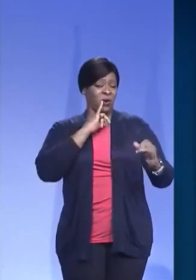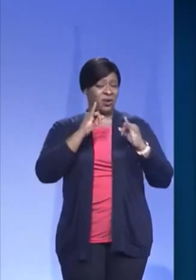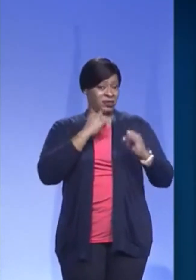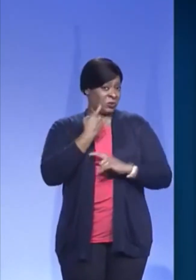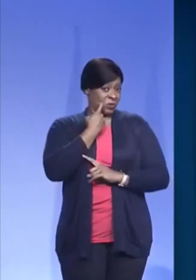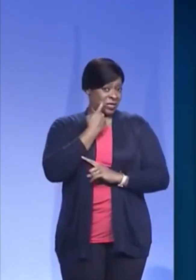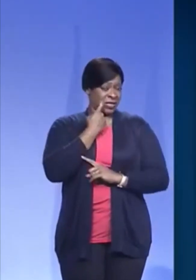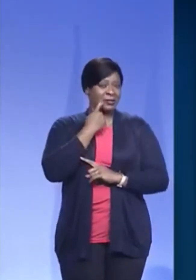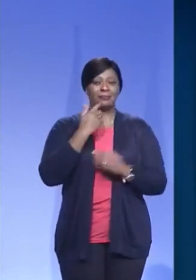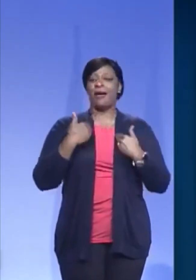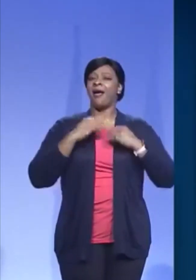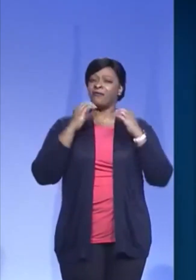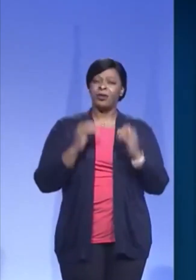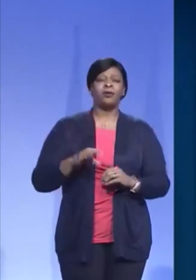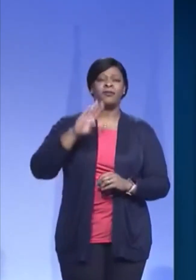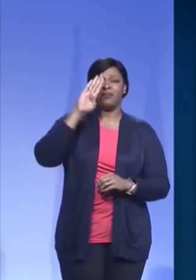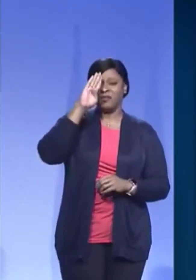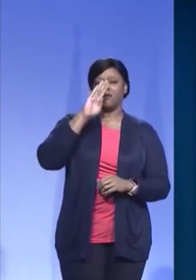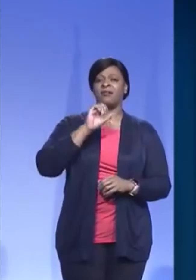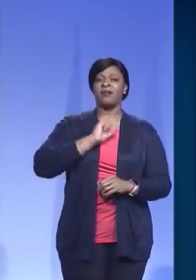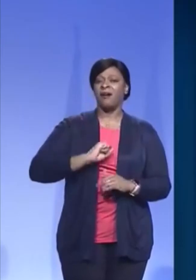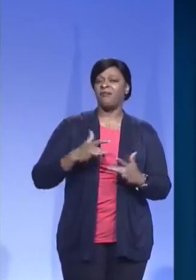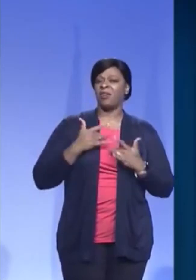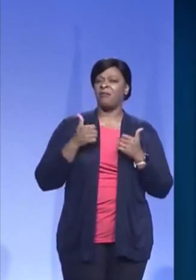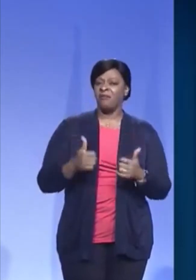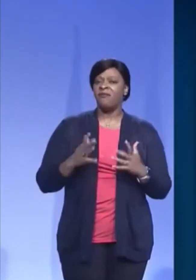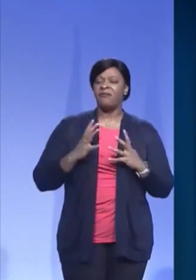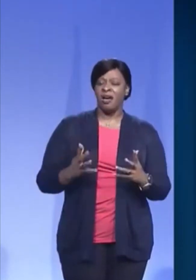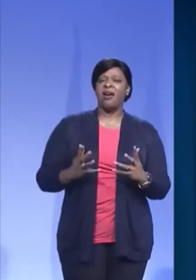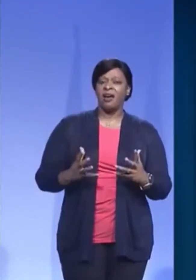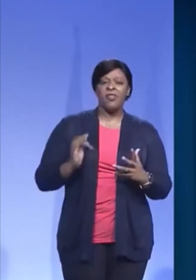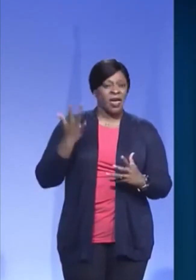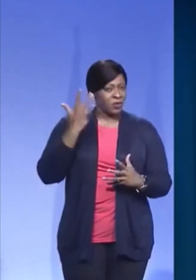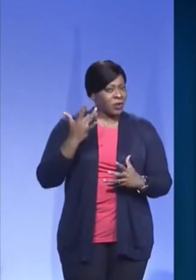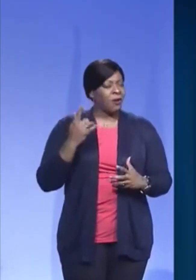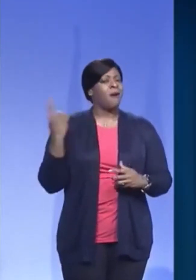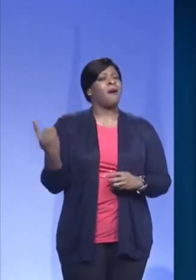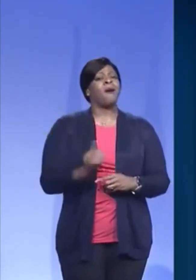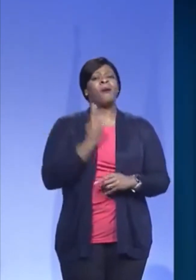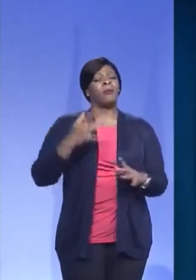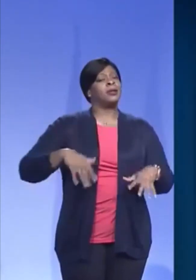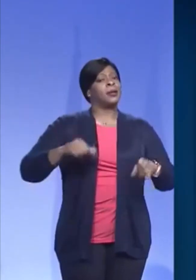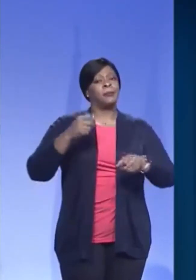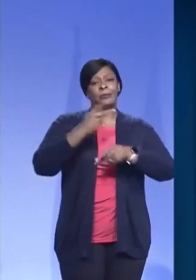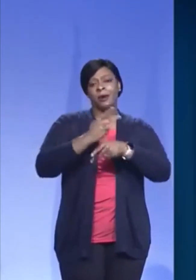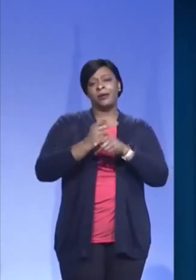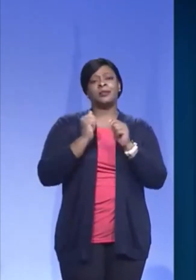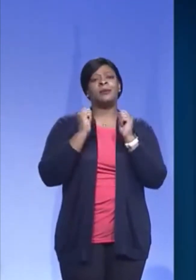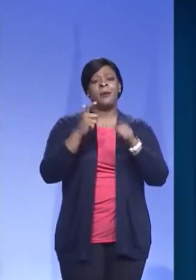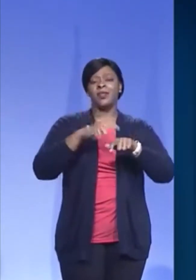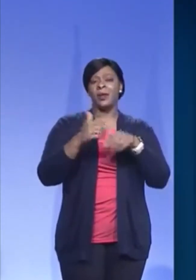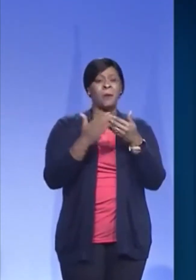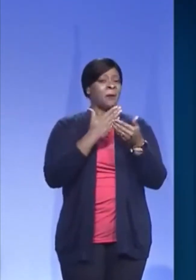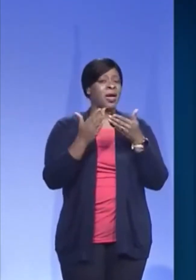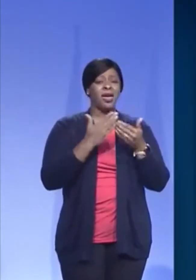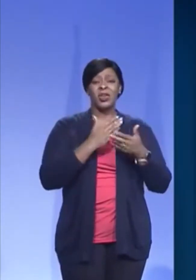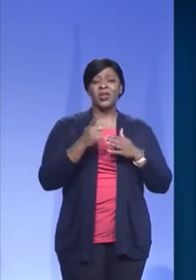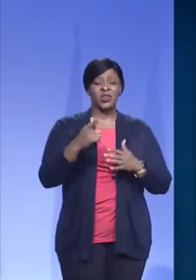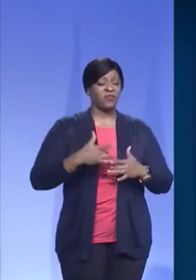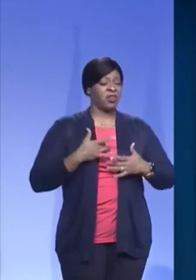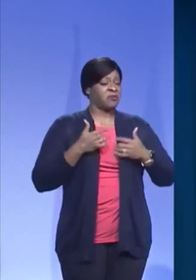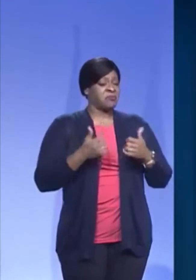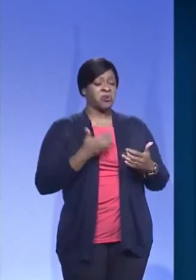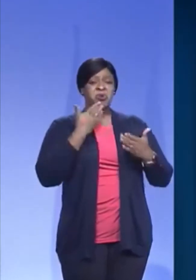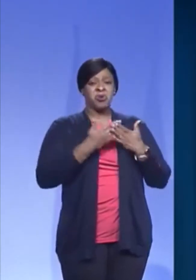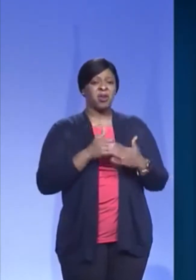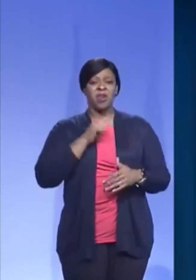recently have no symptoms. That's why we have to always take precautions all the time, regardless of whether we feel good or